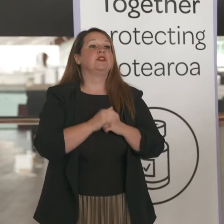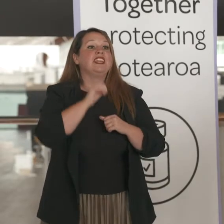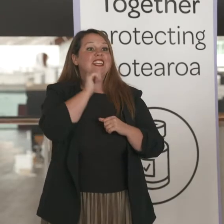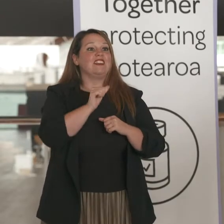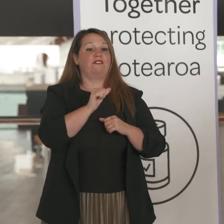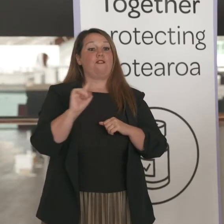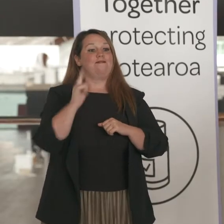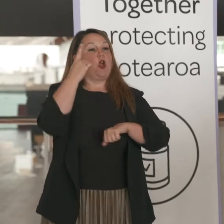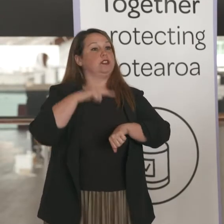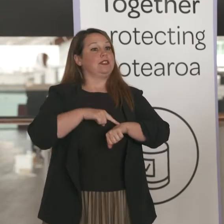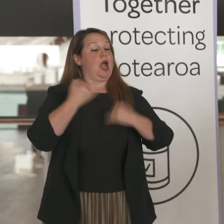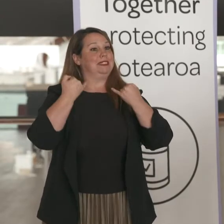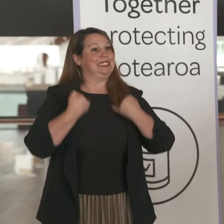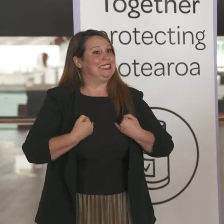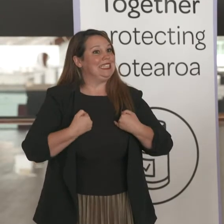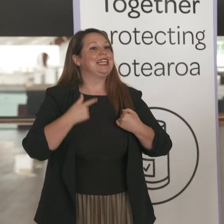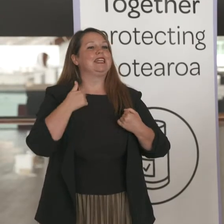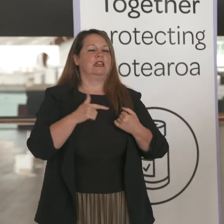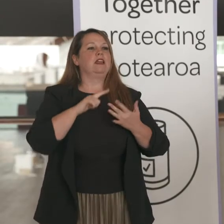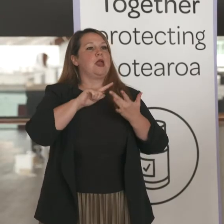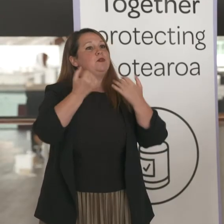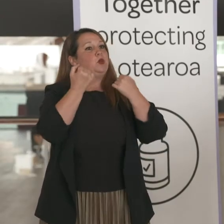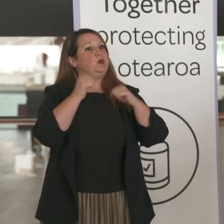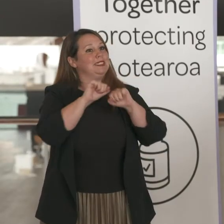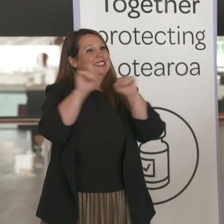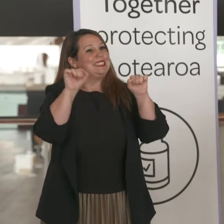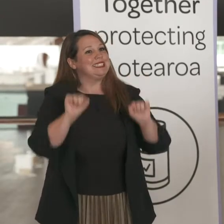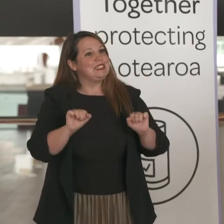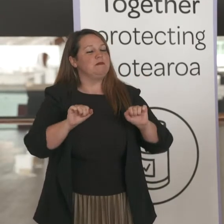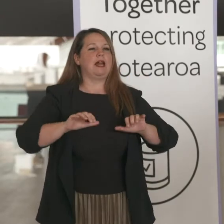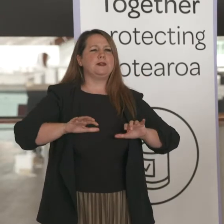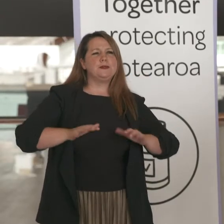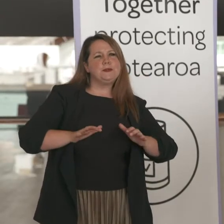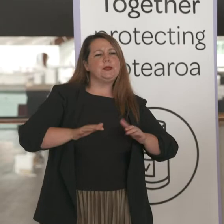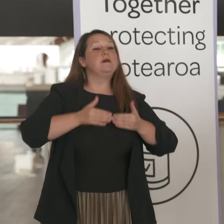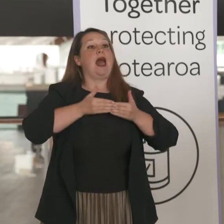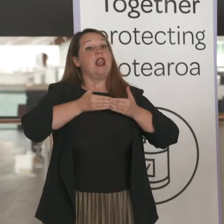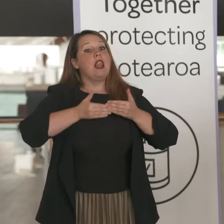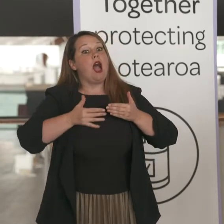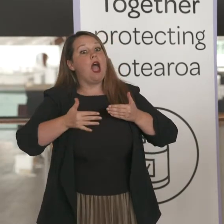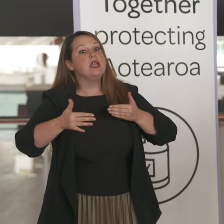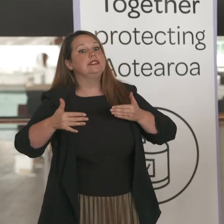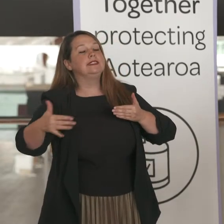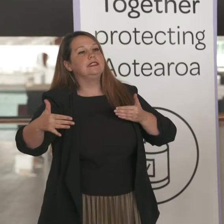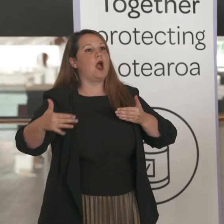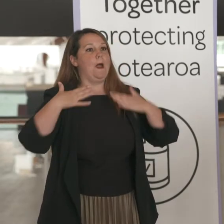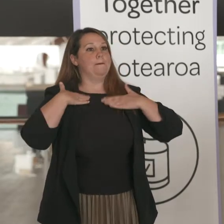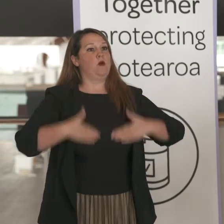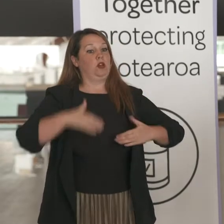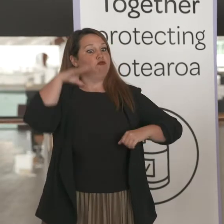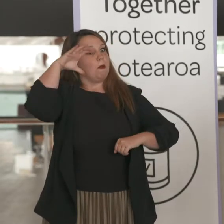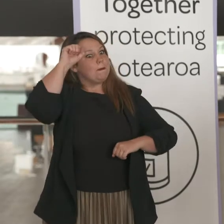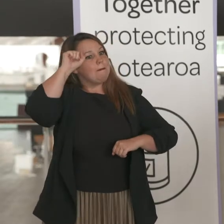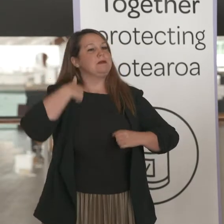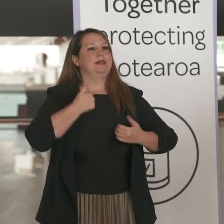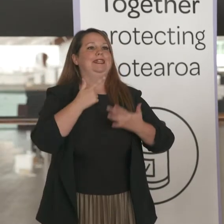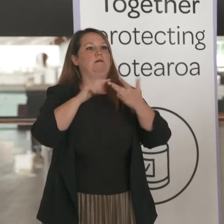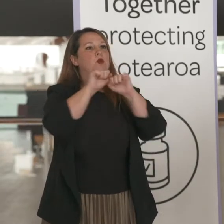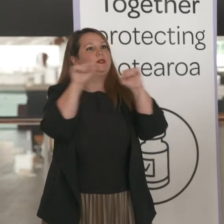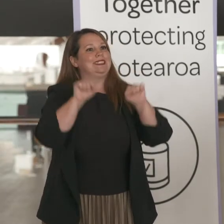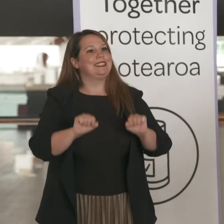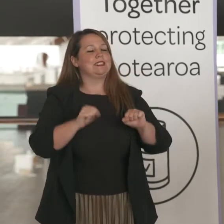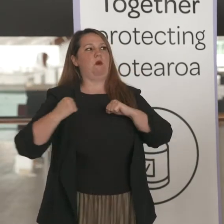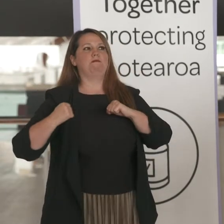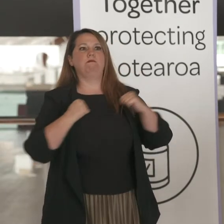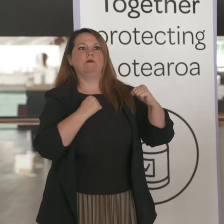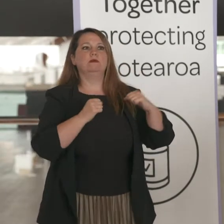So when we give a booster vaccination, we're actually stimulating the mature immunity that our body's been working on, and not